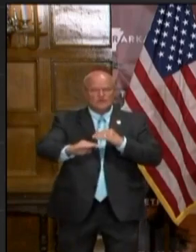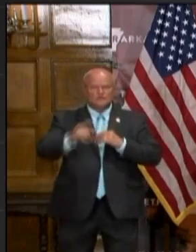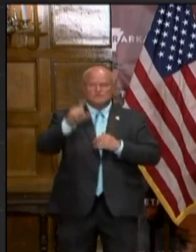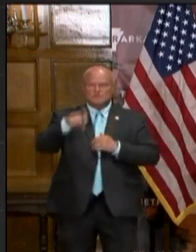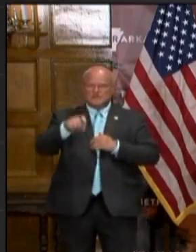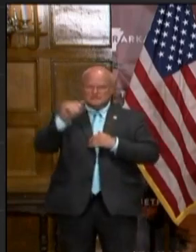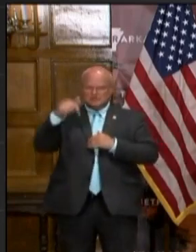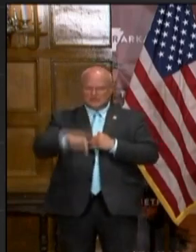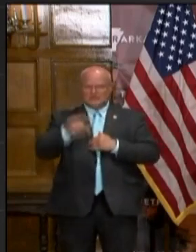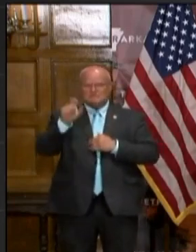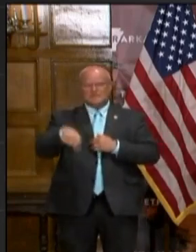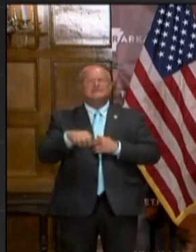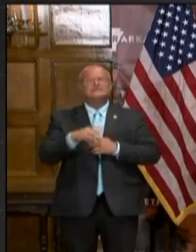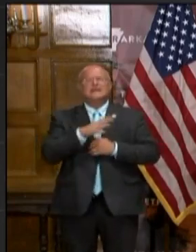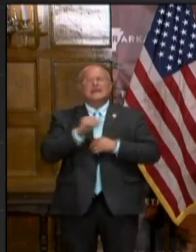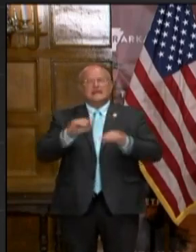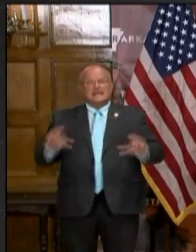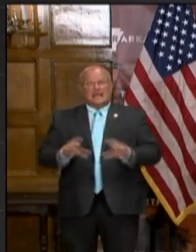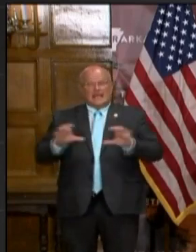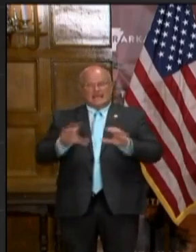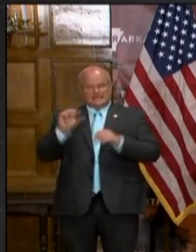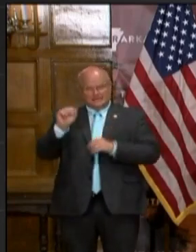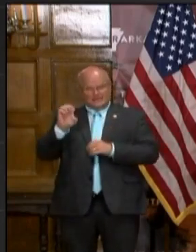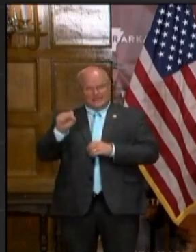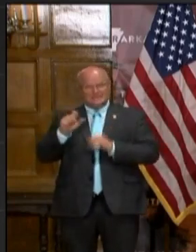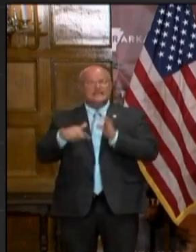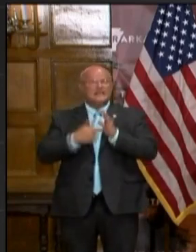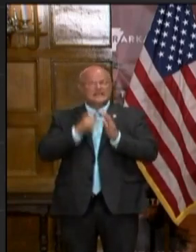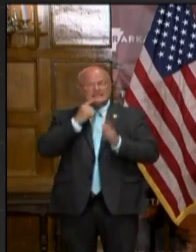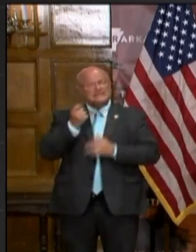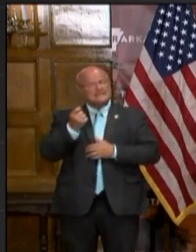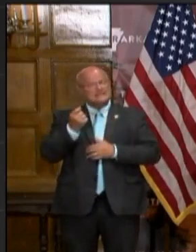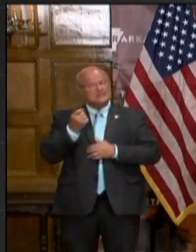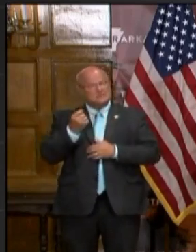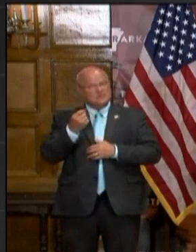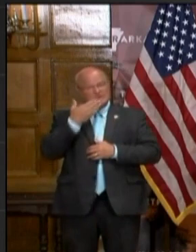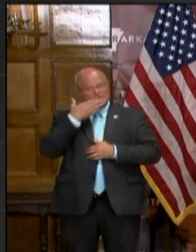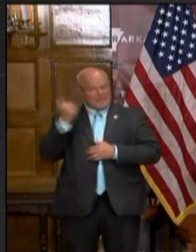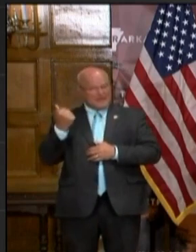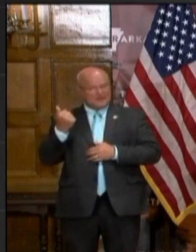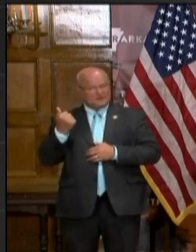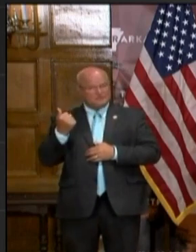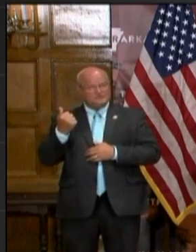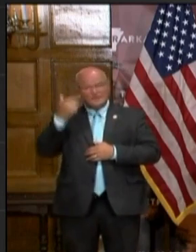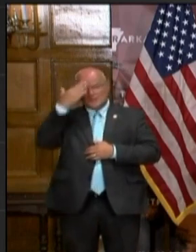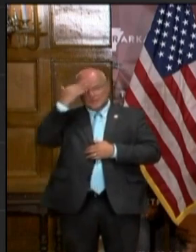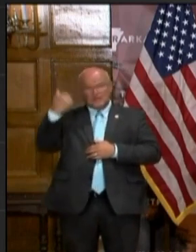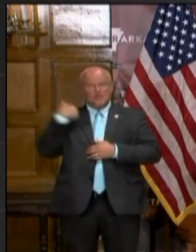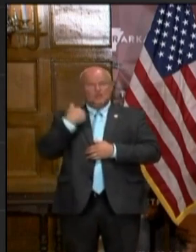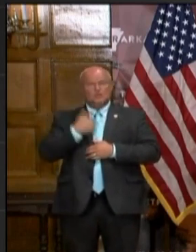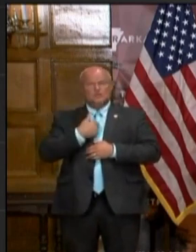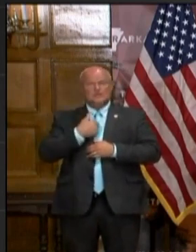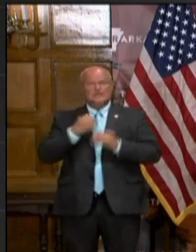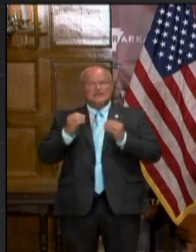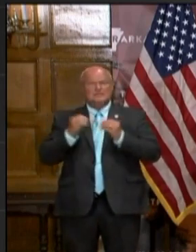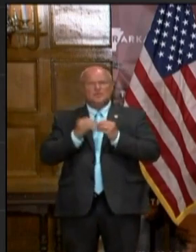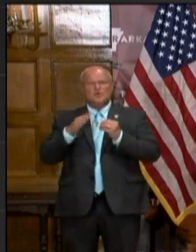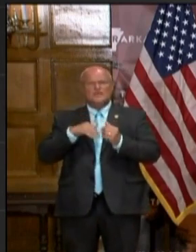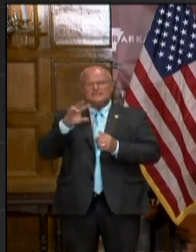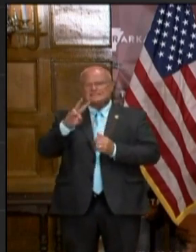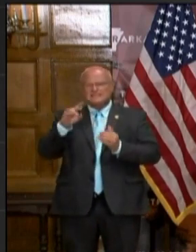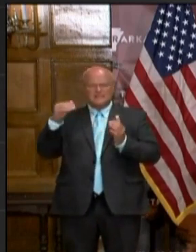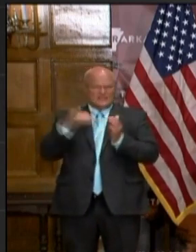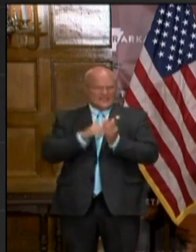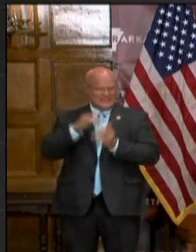down. Number of active cases, this is a little bit brighter spot because we reached over